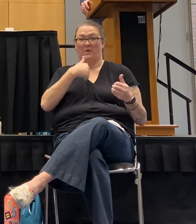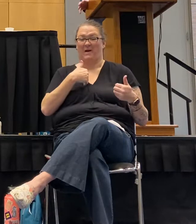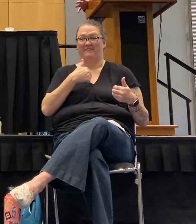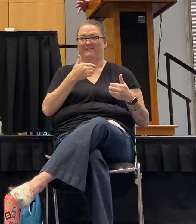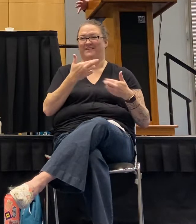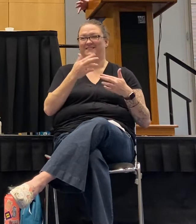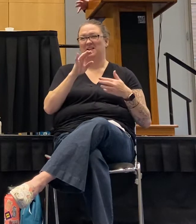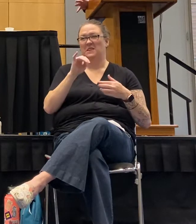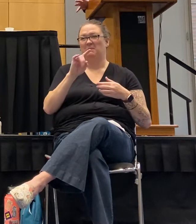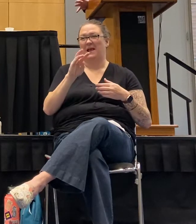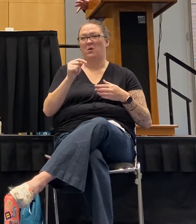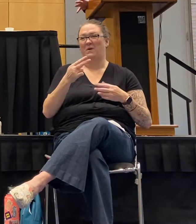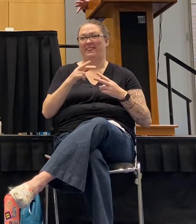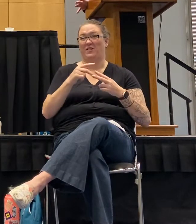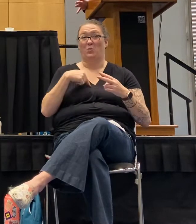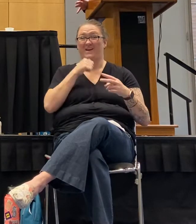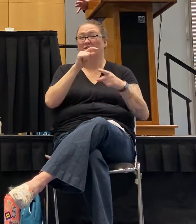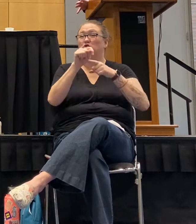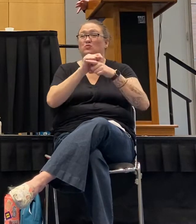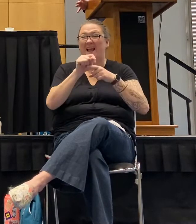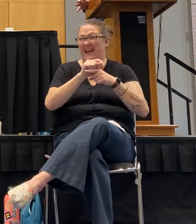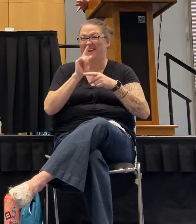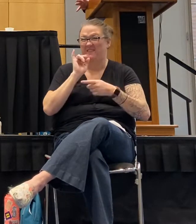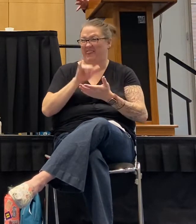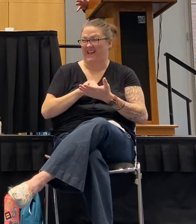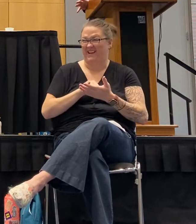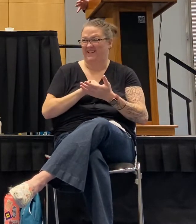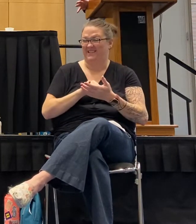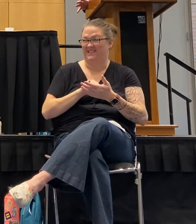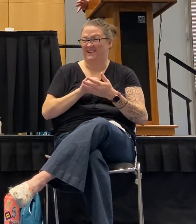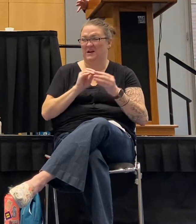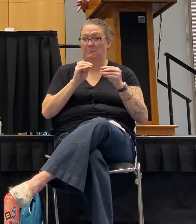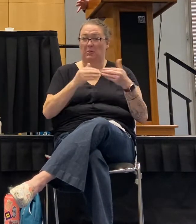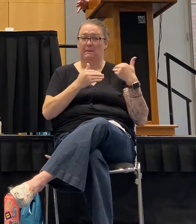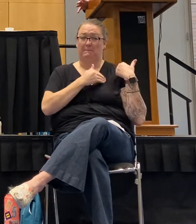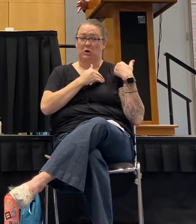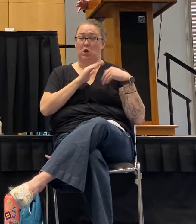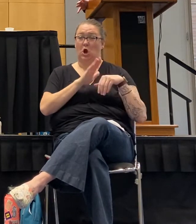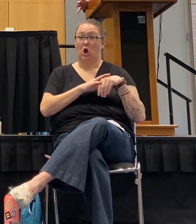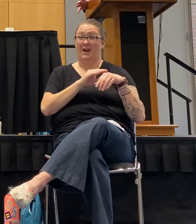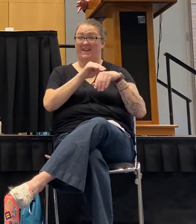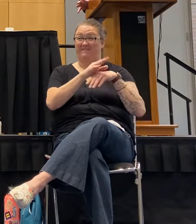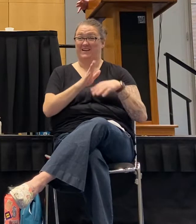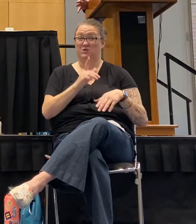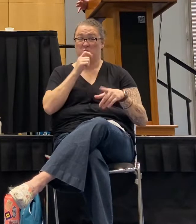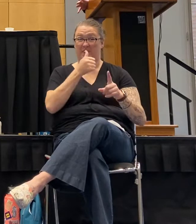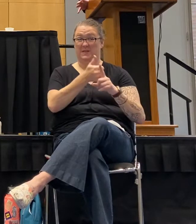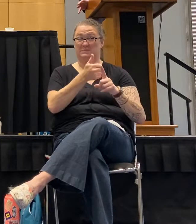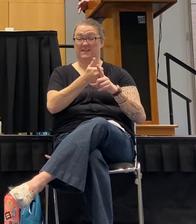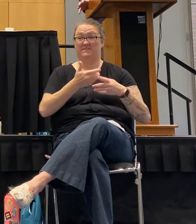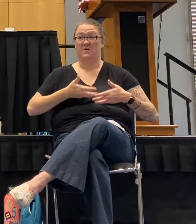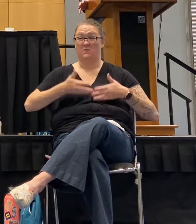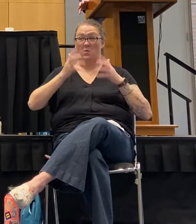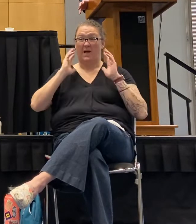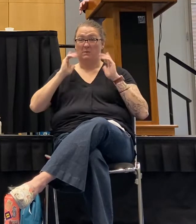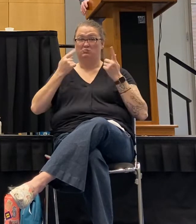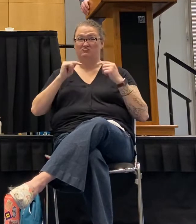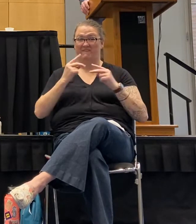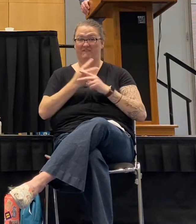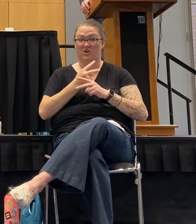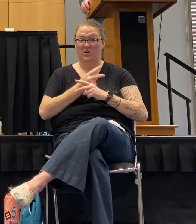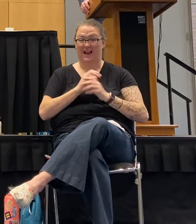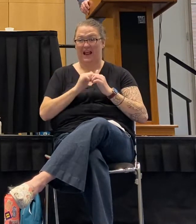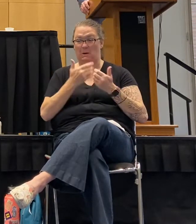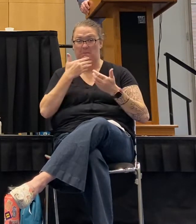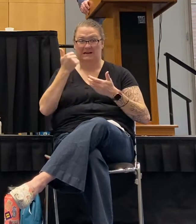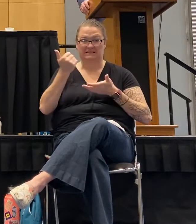don't know about you, but we're not trained in that. And to put that burden on an advisor who already is overwhelmed and trying to figure out how to